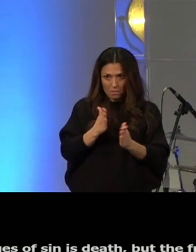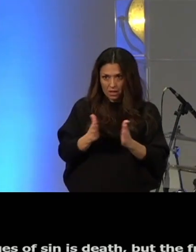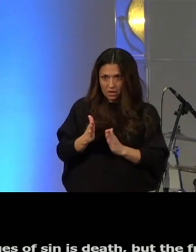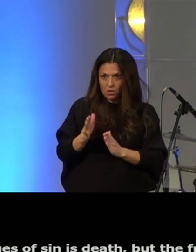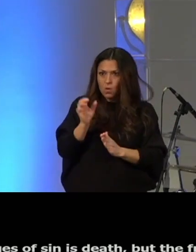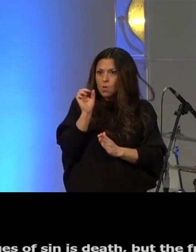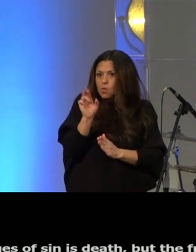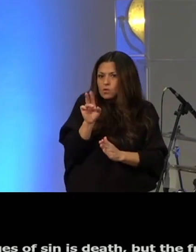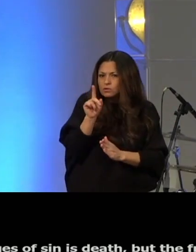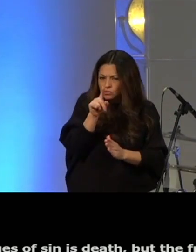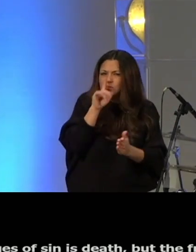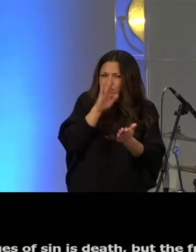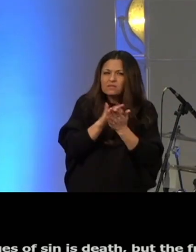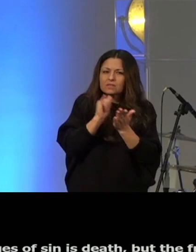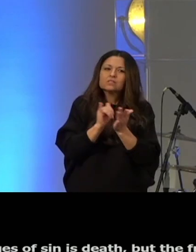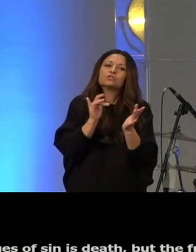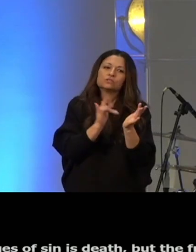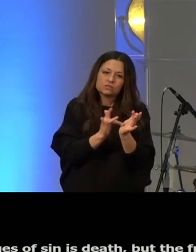you believe in Jesus?